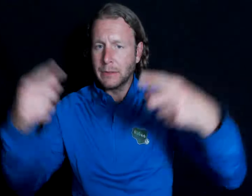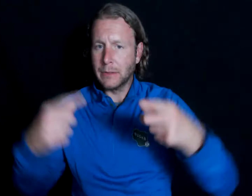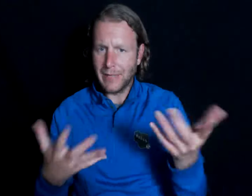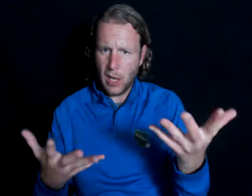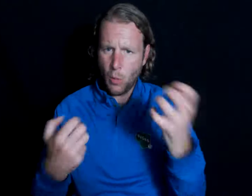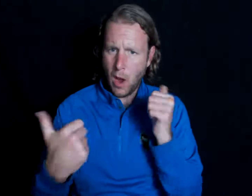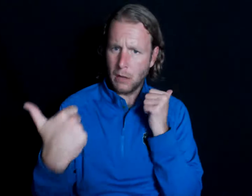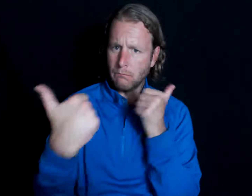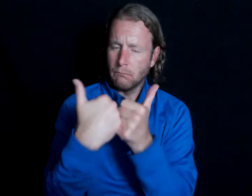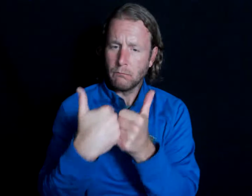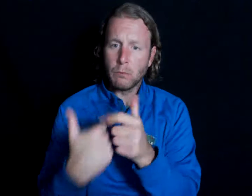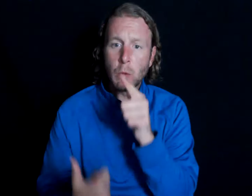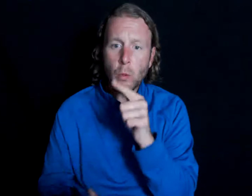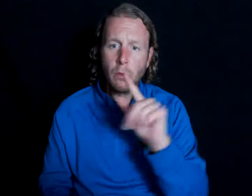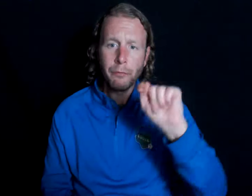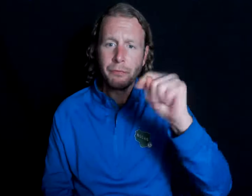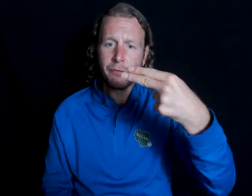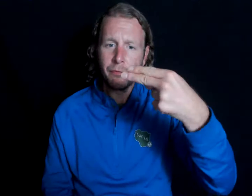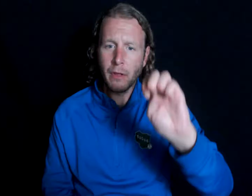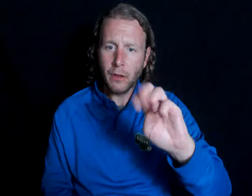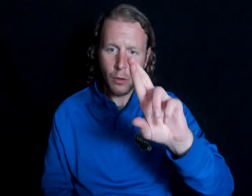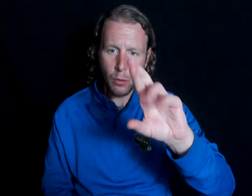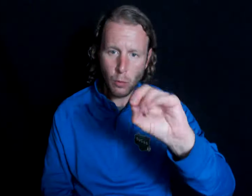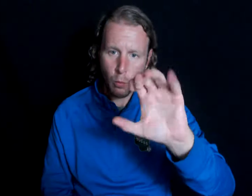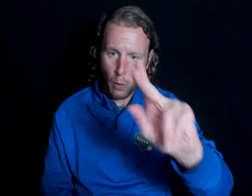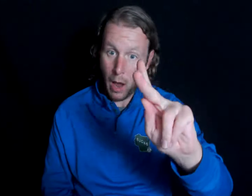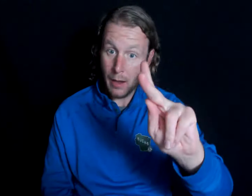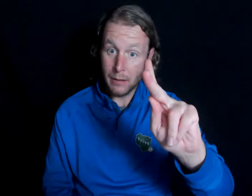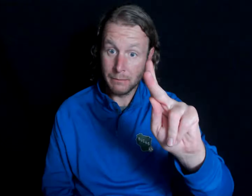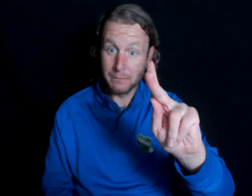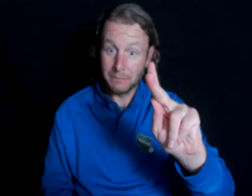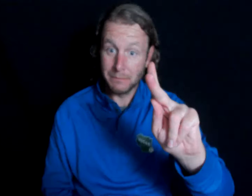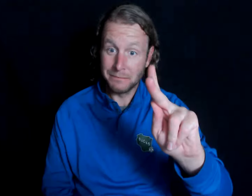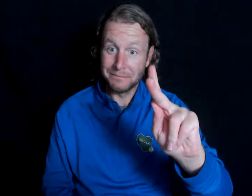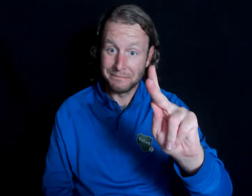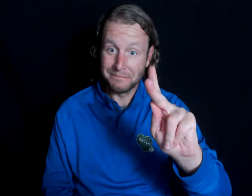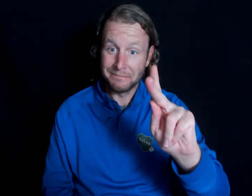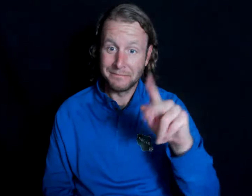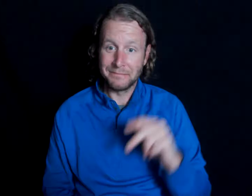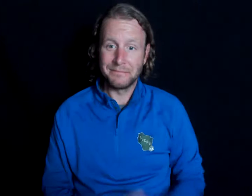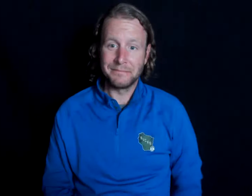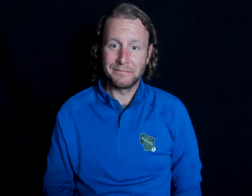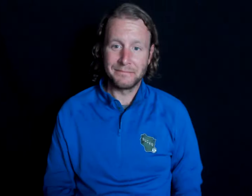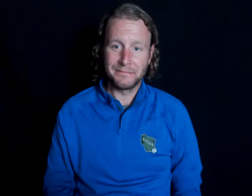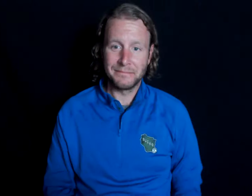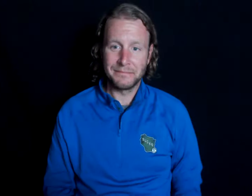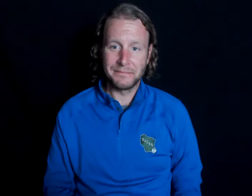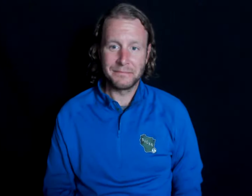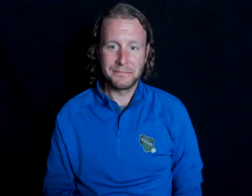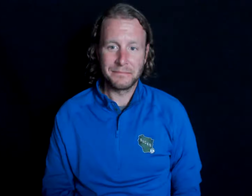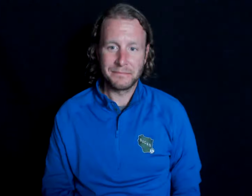certain challenges. What? I mean, I don't know. I might even take Giannis in that situation. Hey. Careful now, The